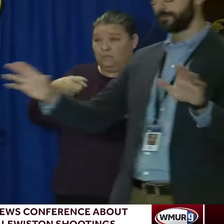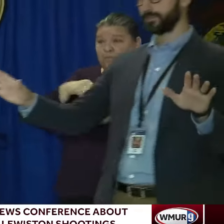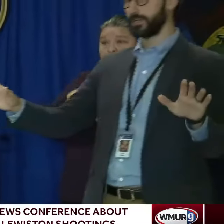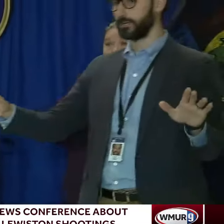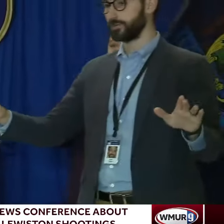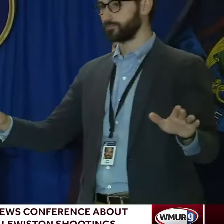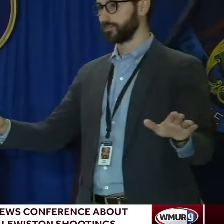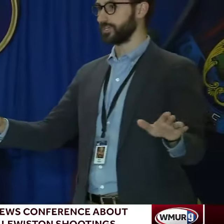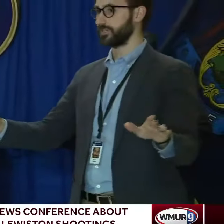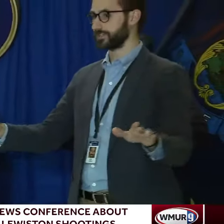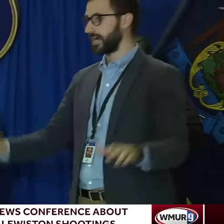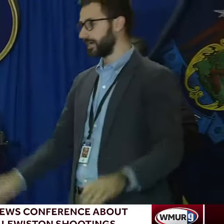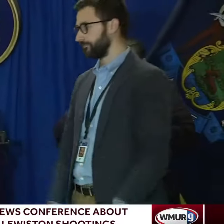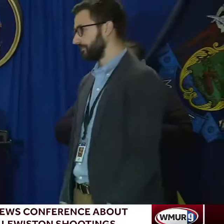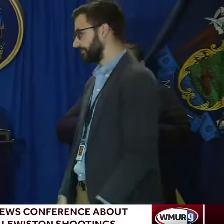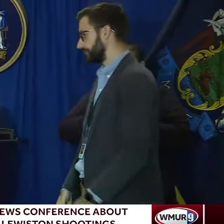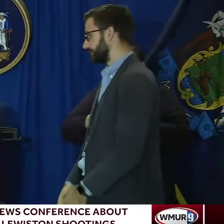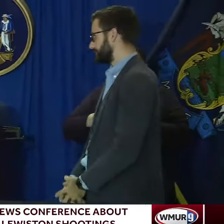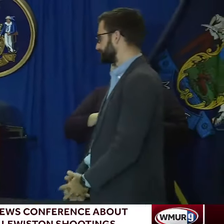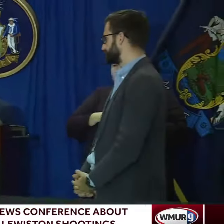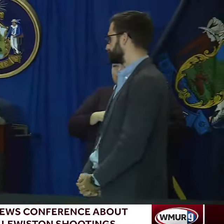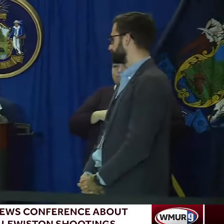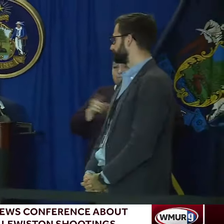going to wrap there. We appreciate your time.